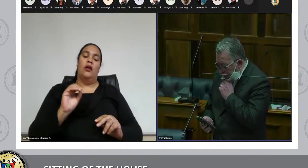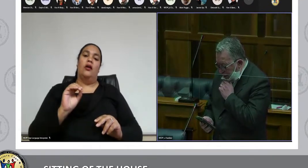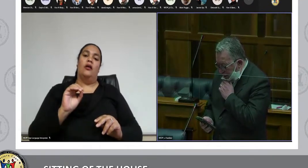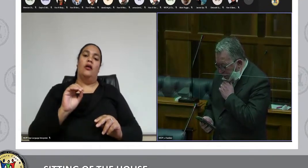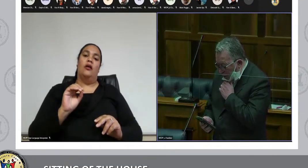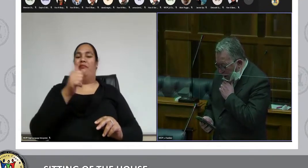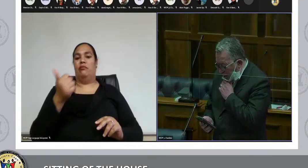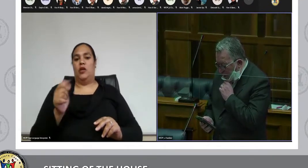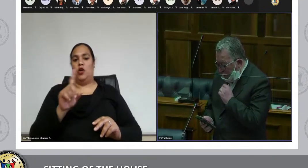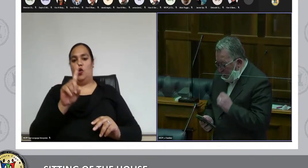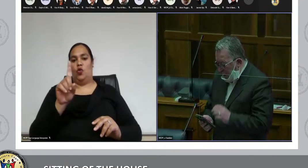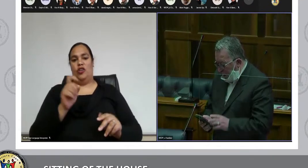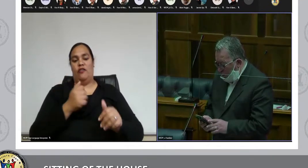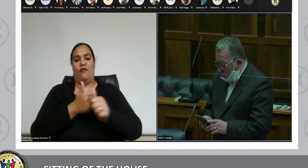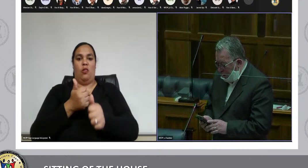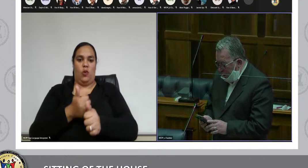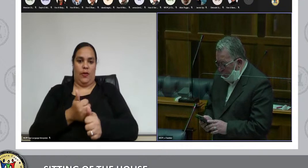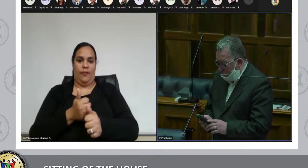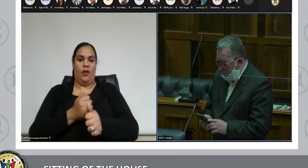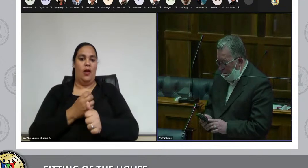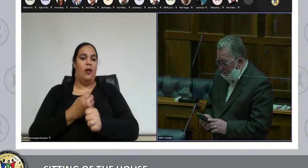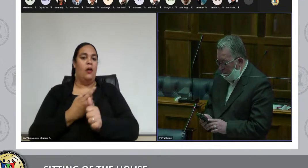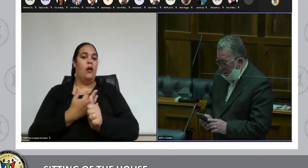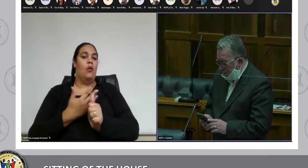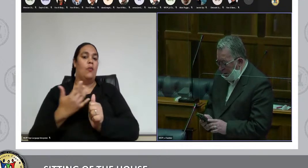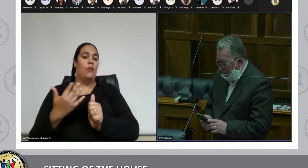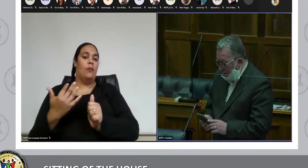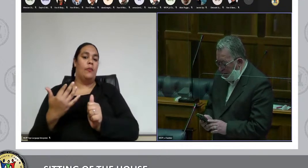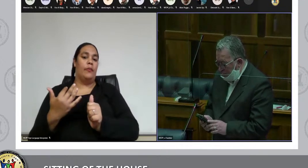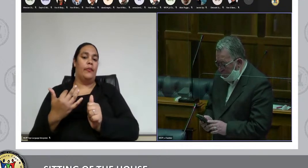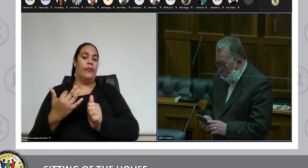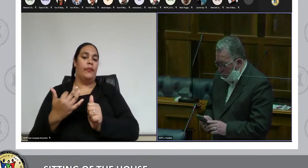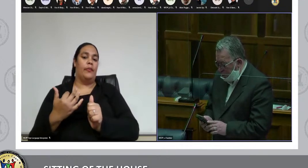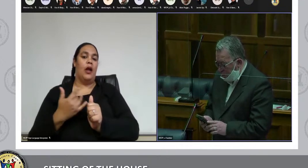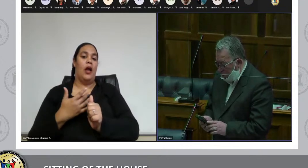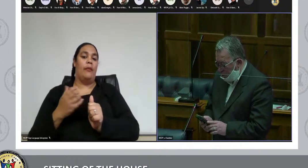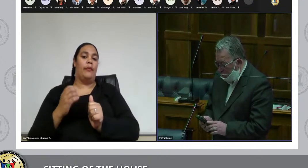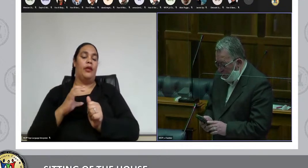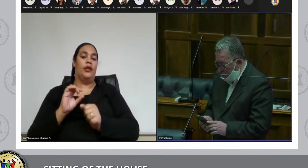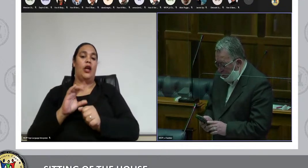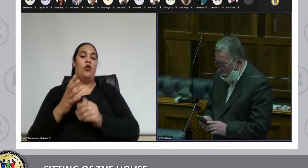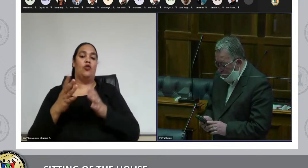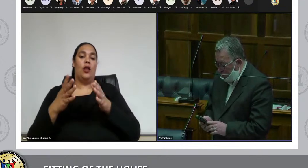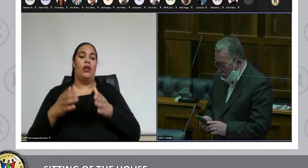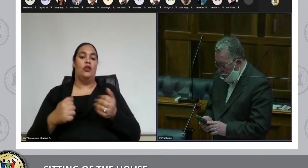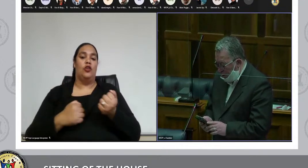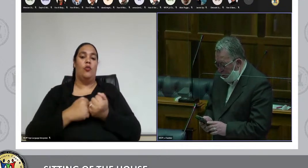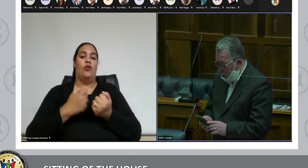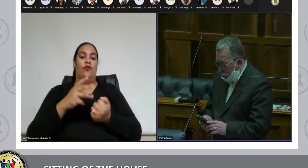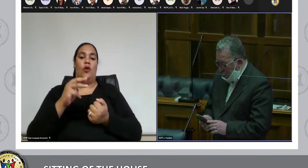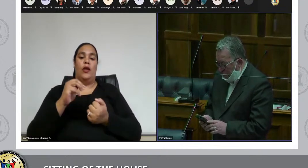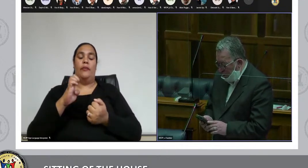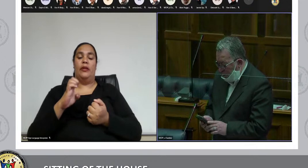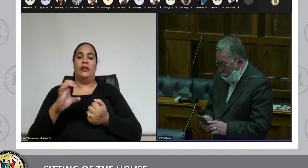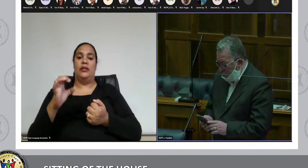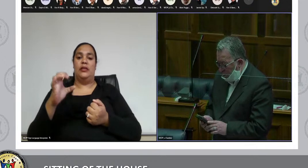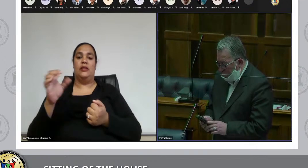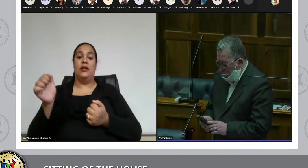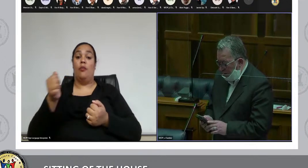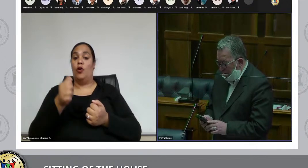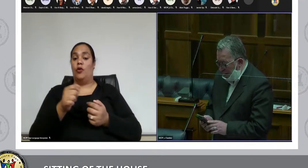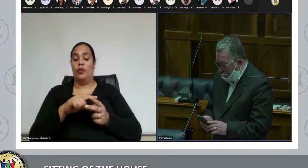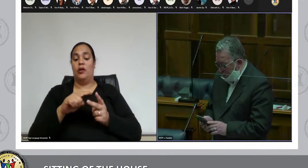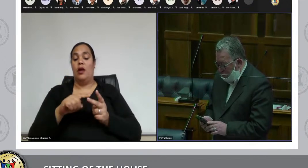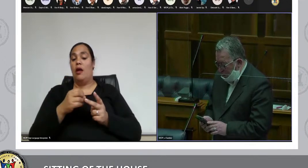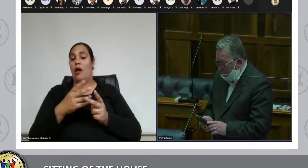question, follow up, how many councillors were in support of the MEC's appointment, how many